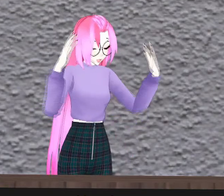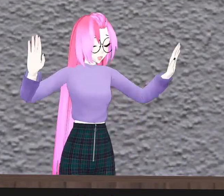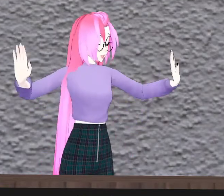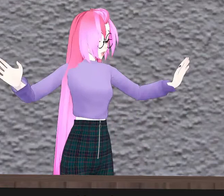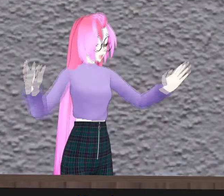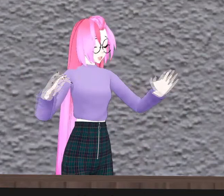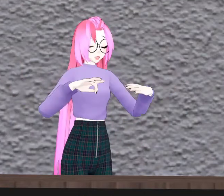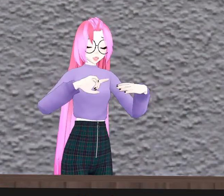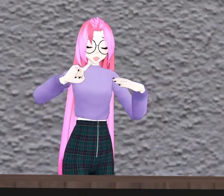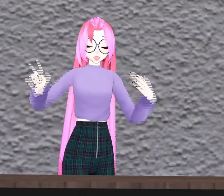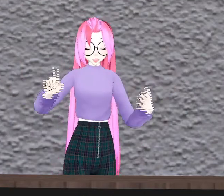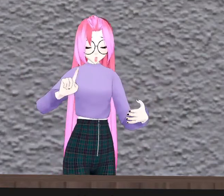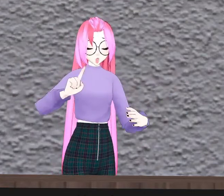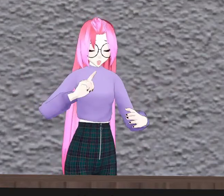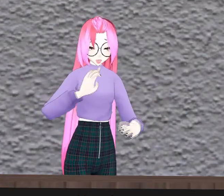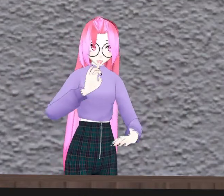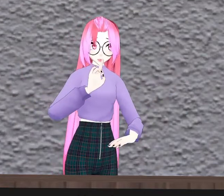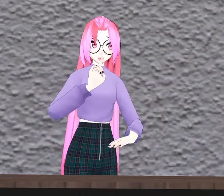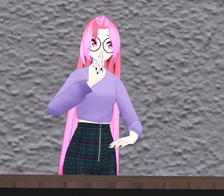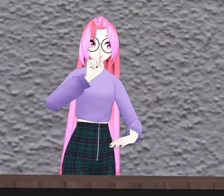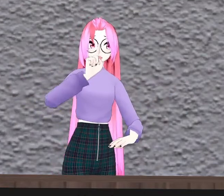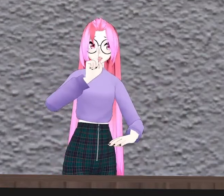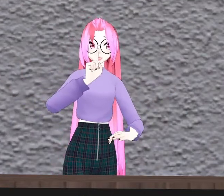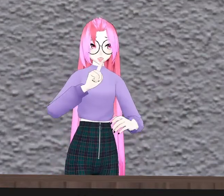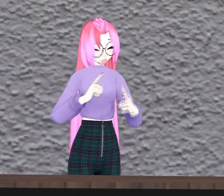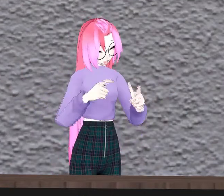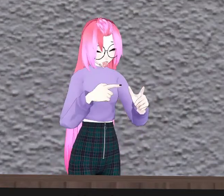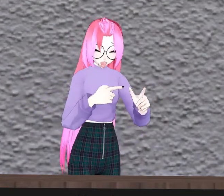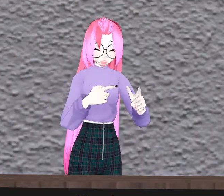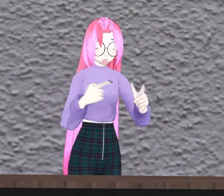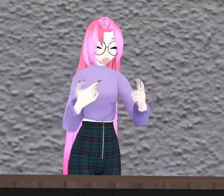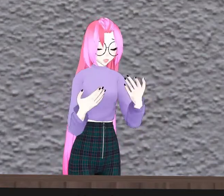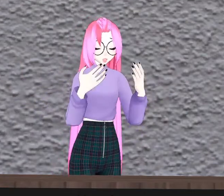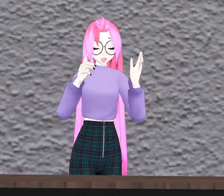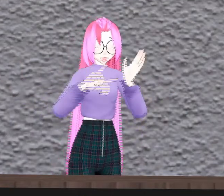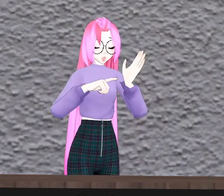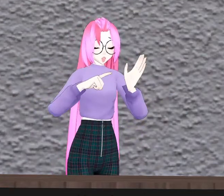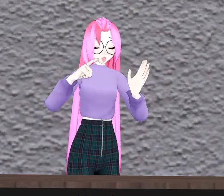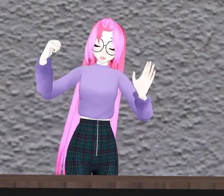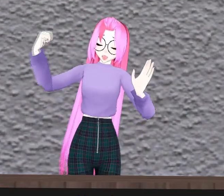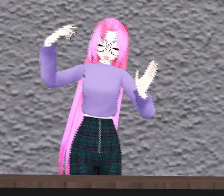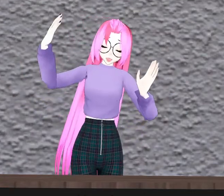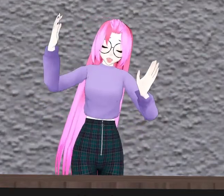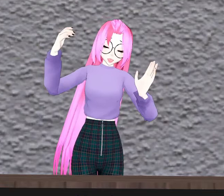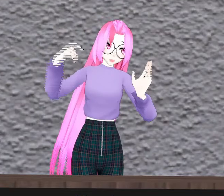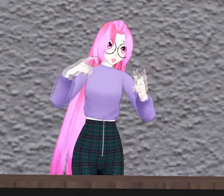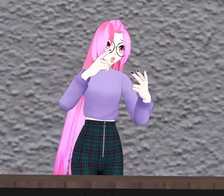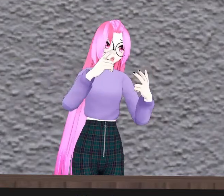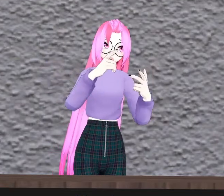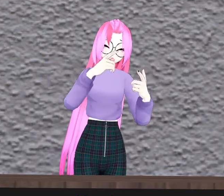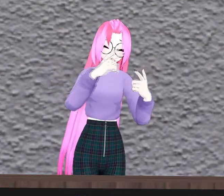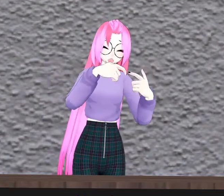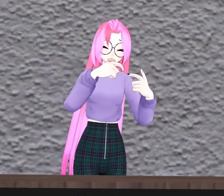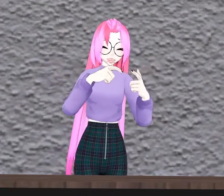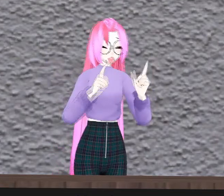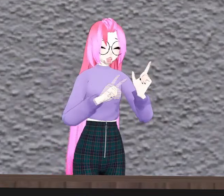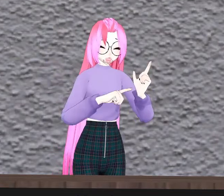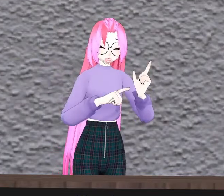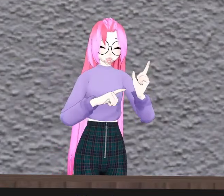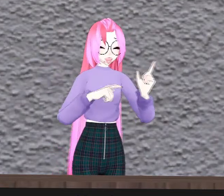have no idea that they needed to evacuate. So yeah, number one, fire alarms, it's flashing lights. Another one, alarms, just in